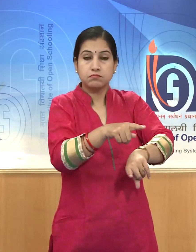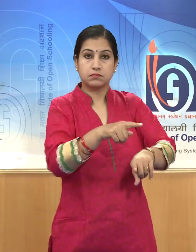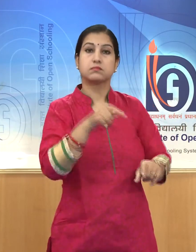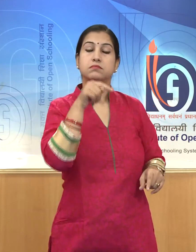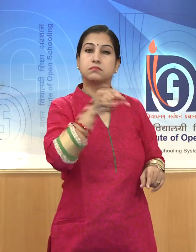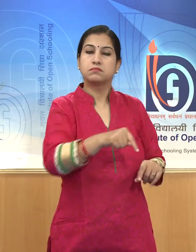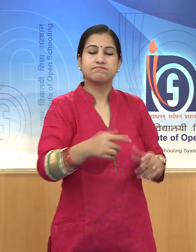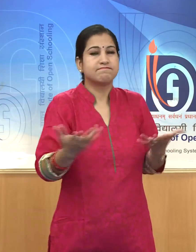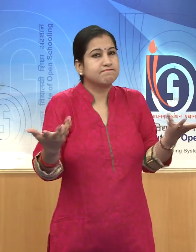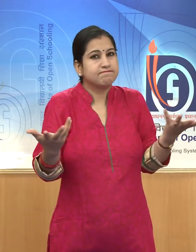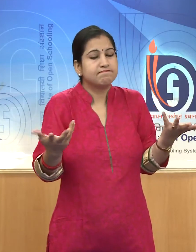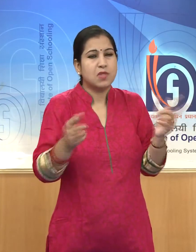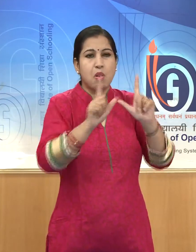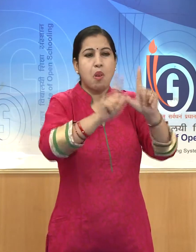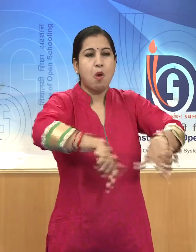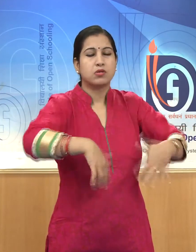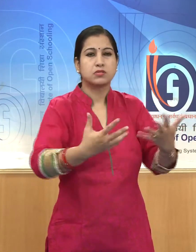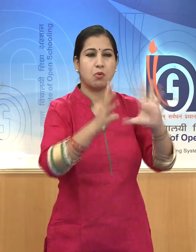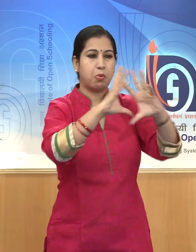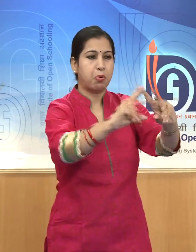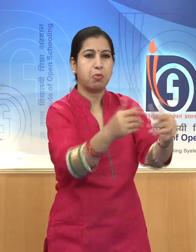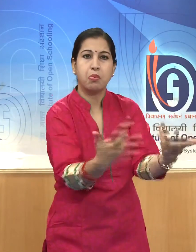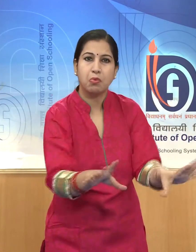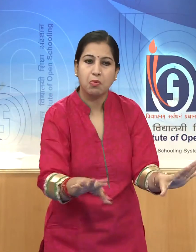were nearly lost.